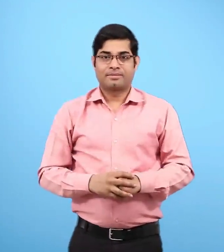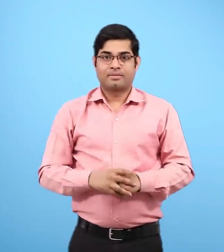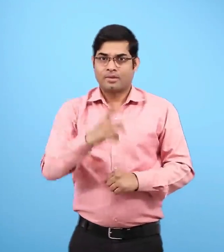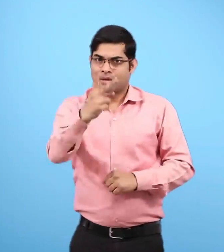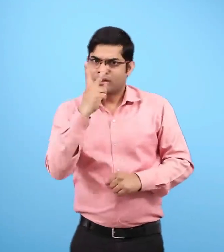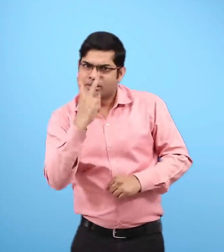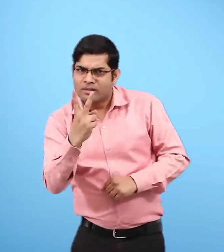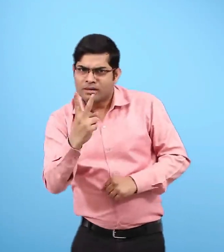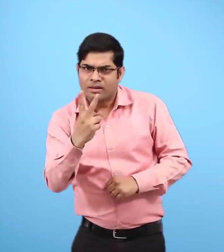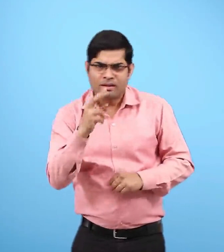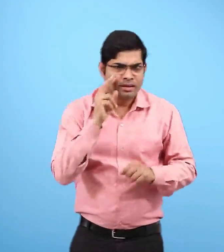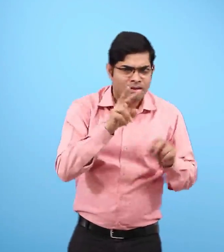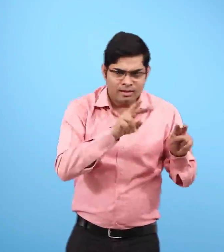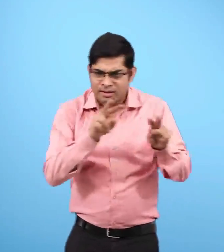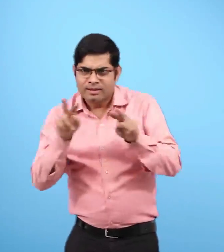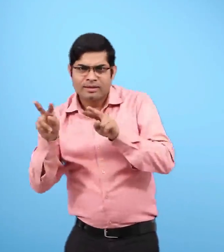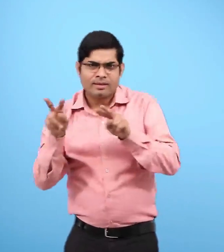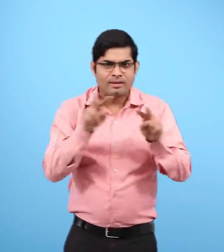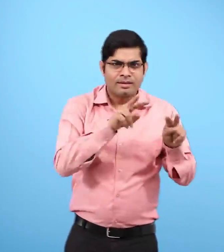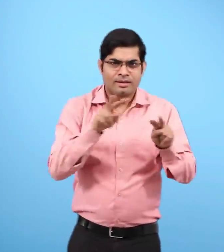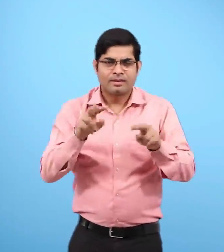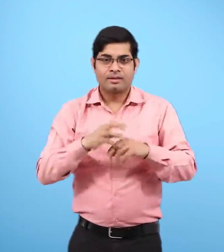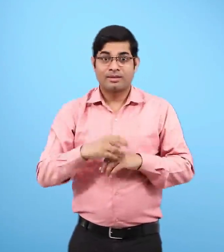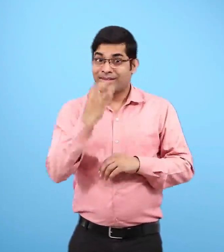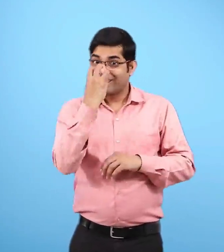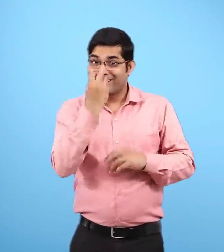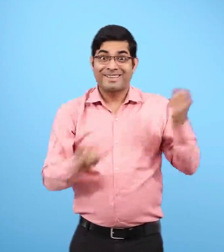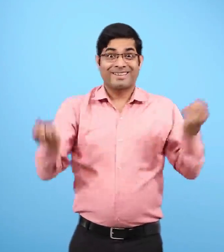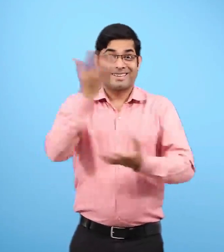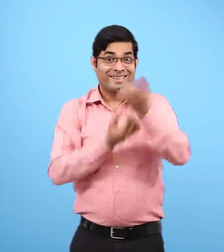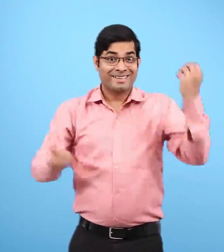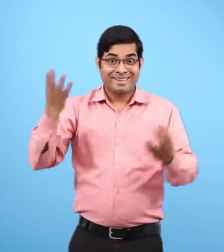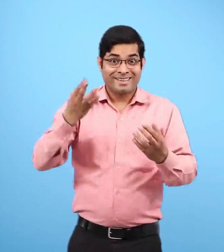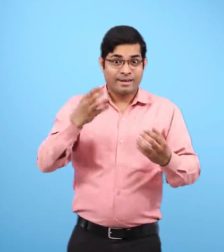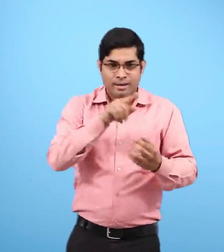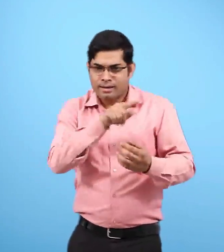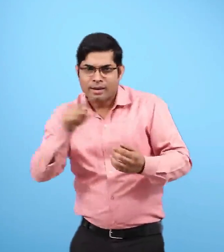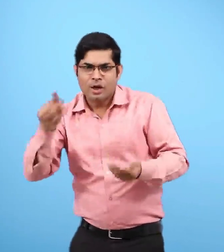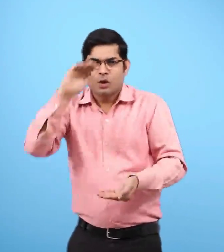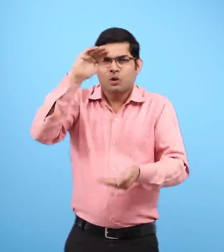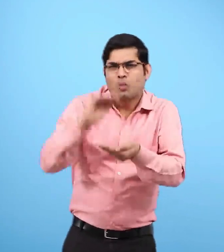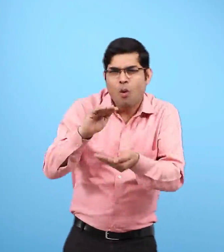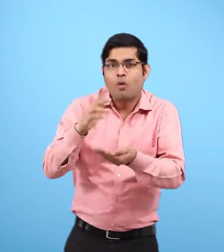You have to tick and identify which clown is the shortest.